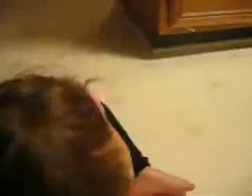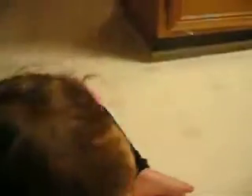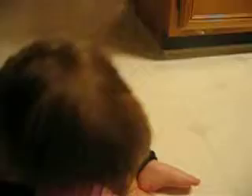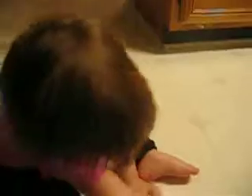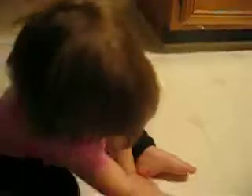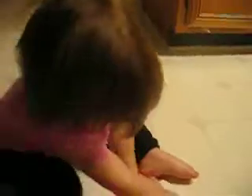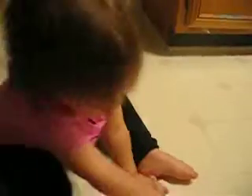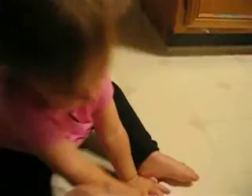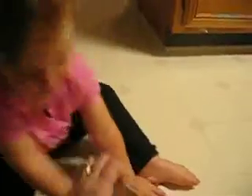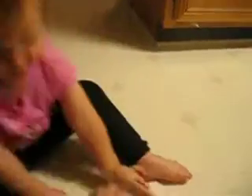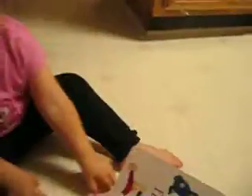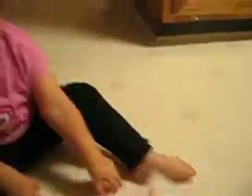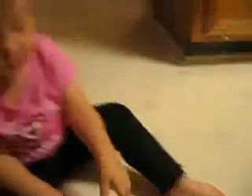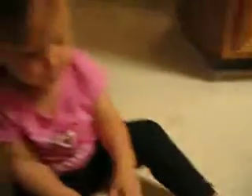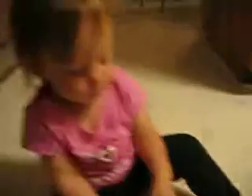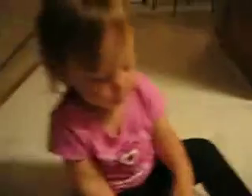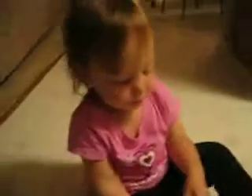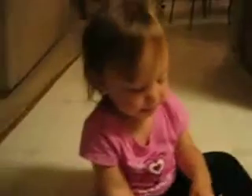Very good. That's a bird. Fish.